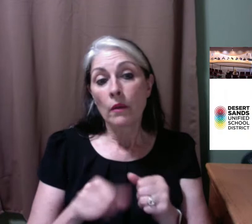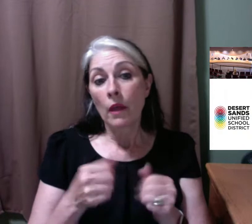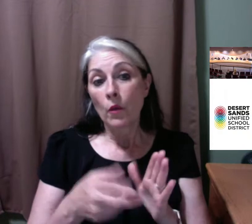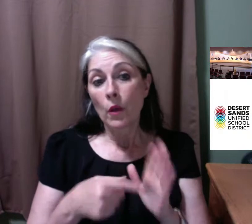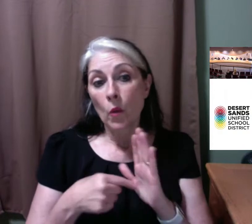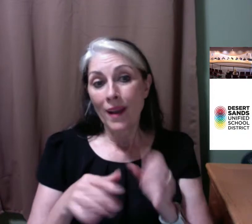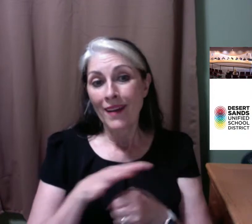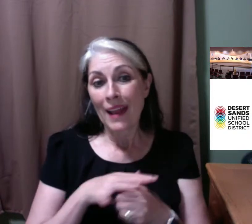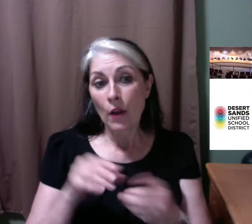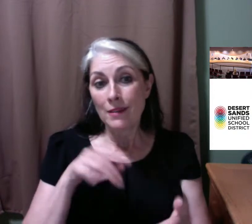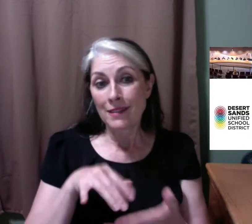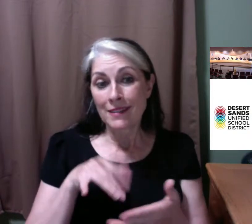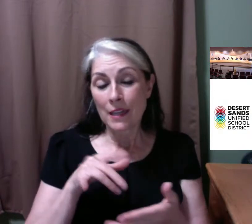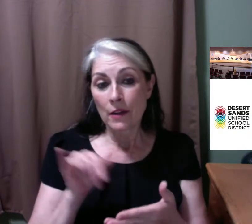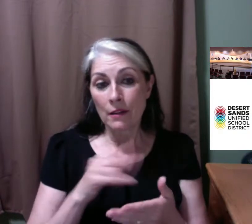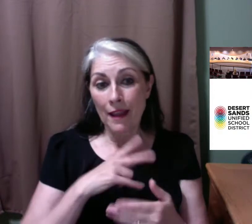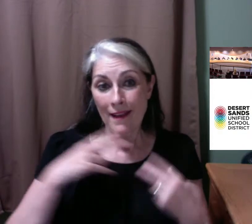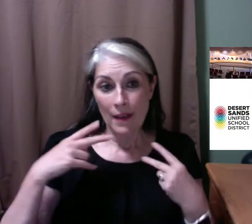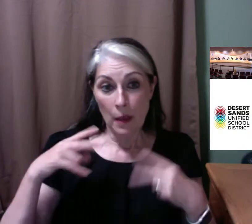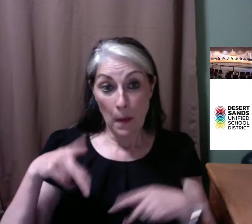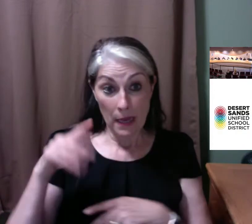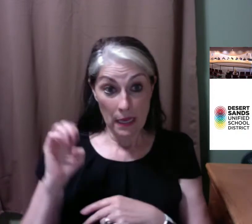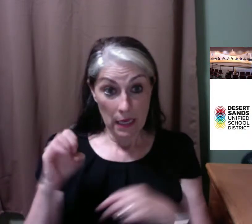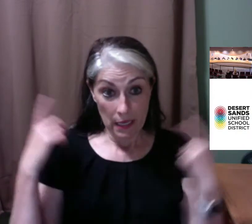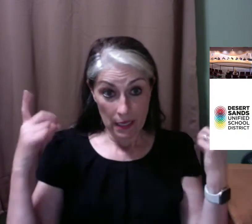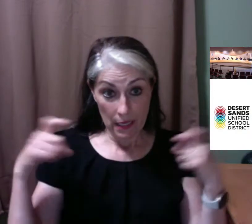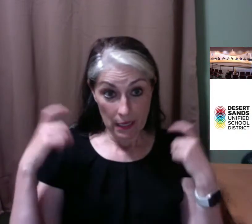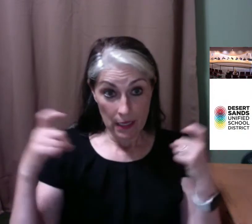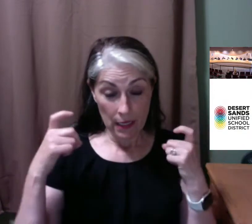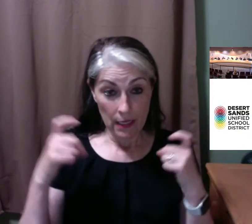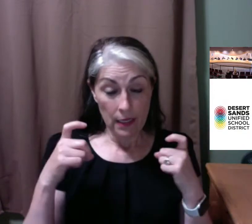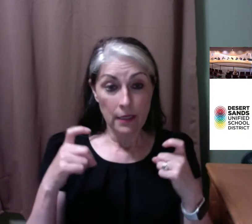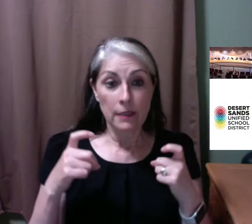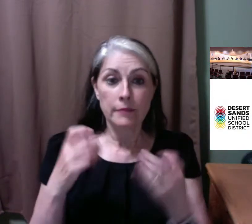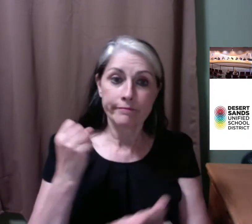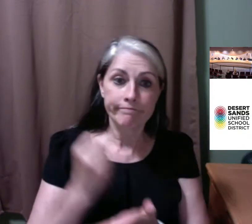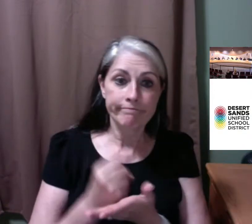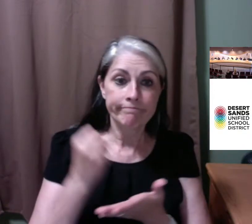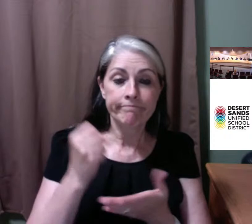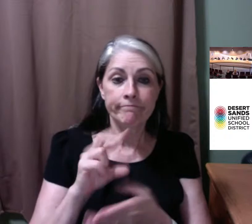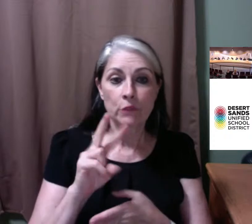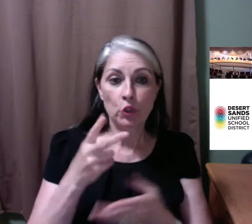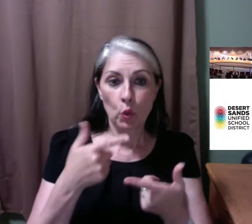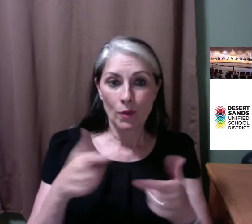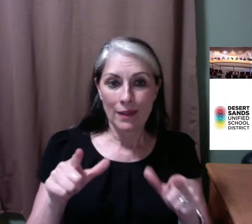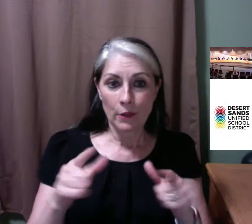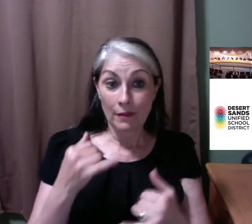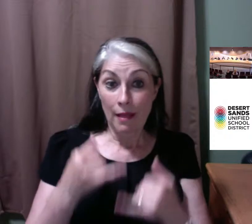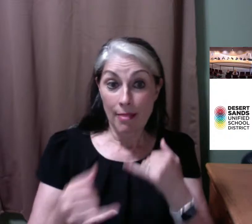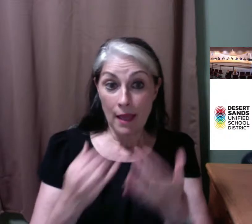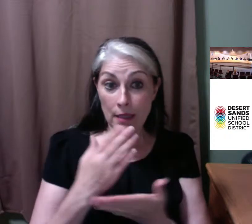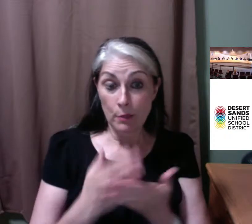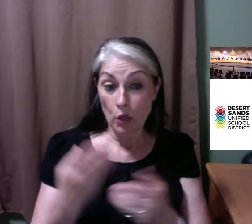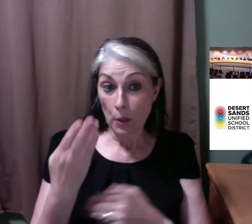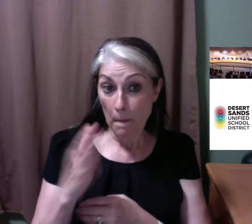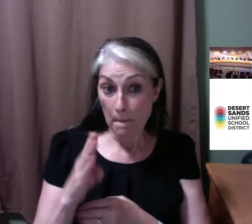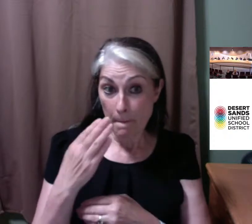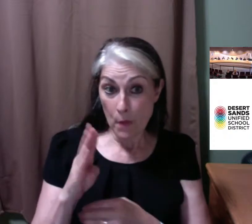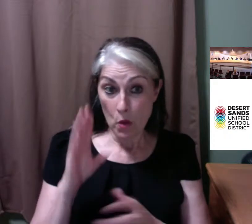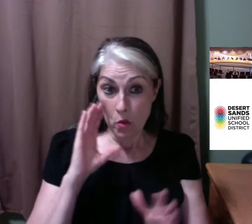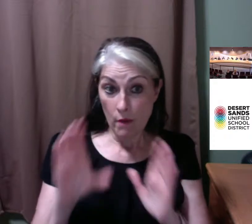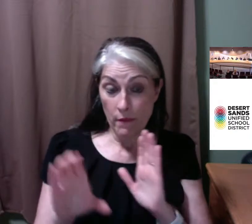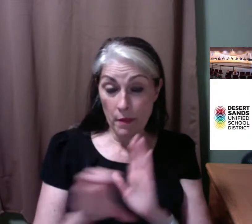of study, such as physical education and the state seal of biliteracy. That last section, the blue section of the